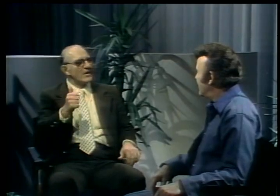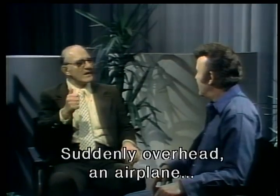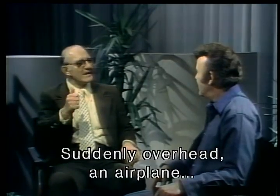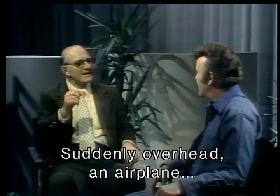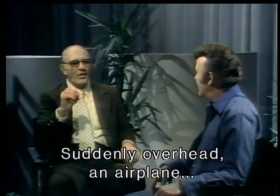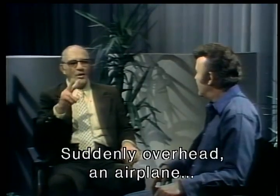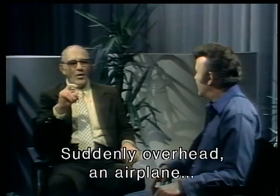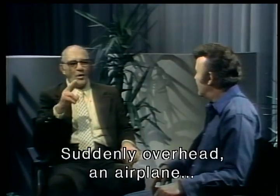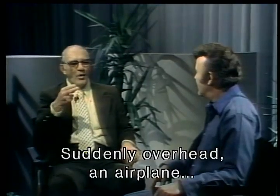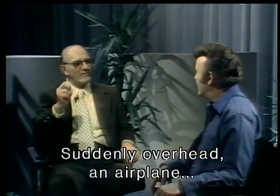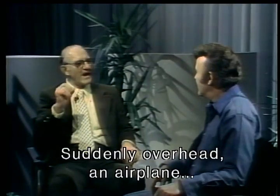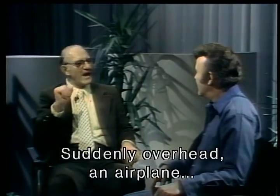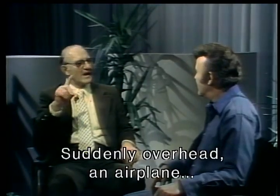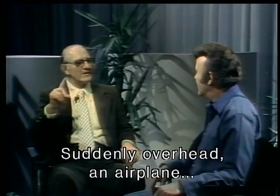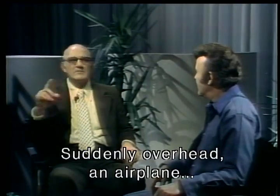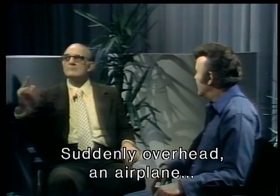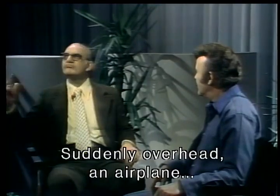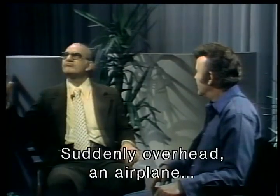Suddenly, overhead,